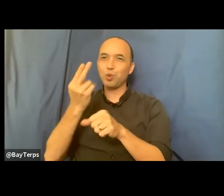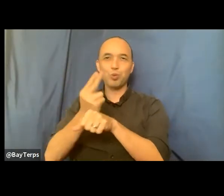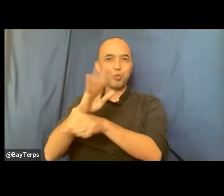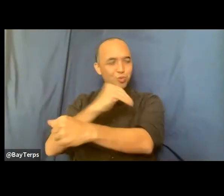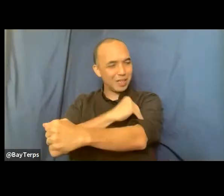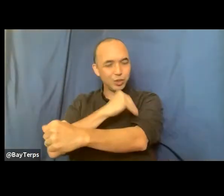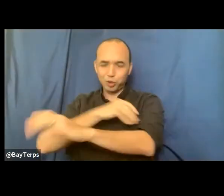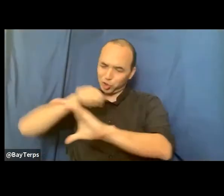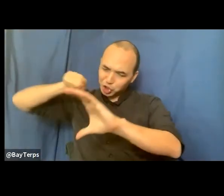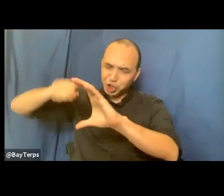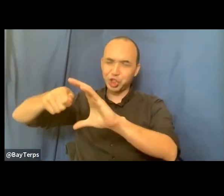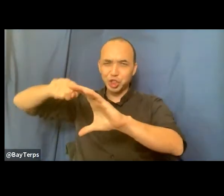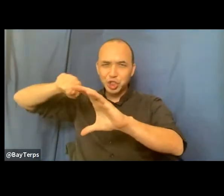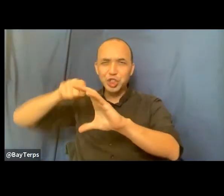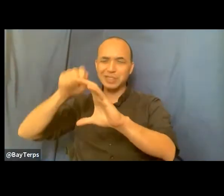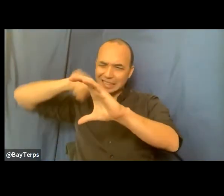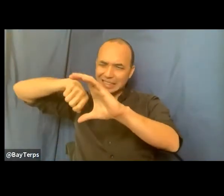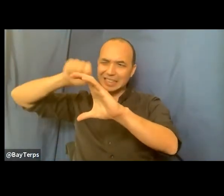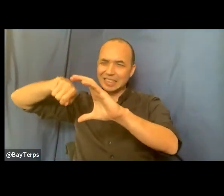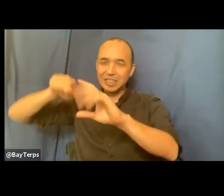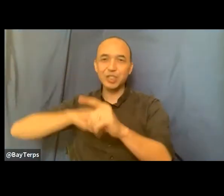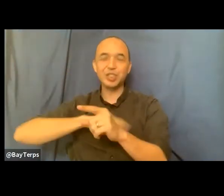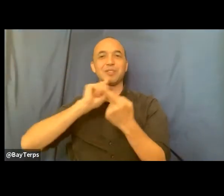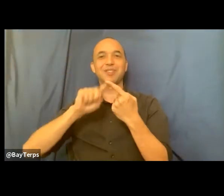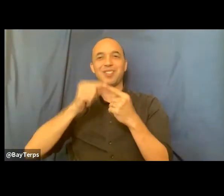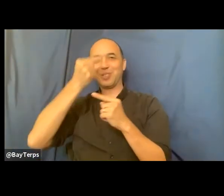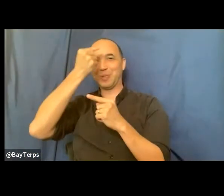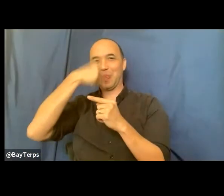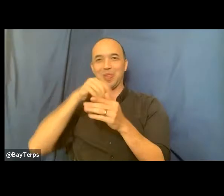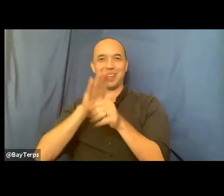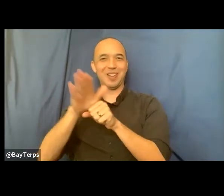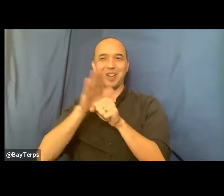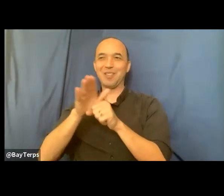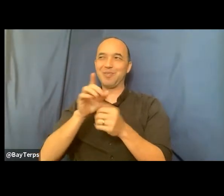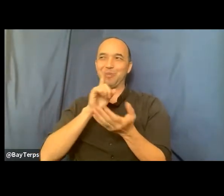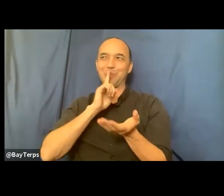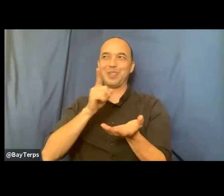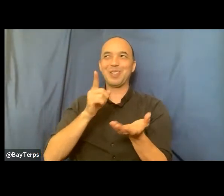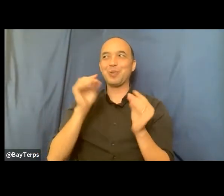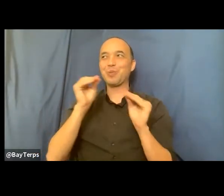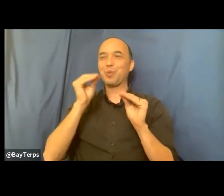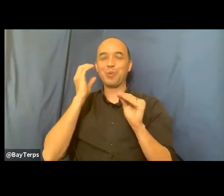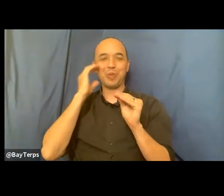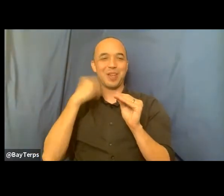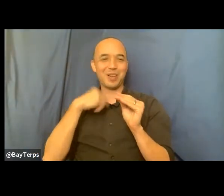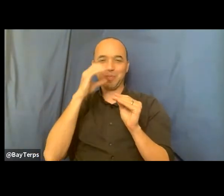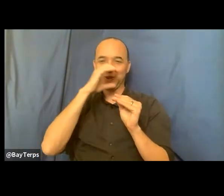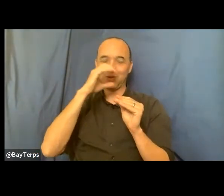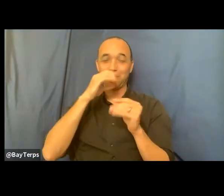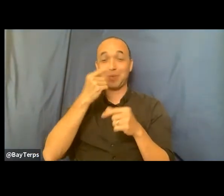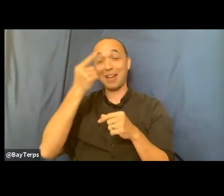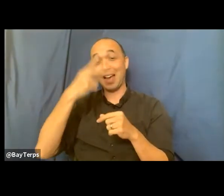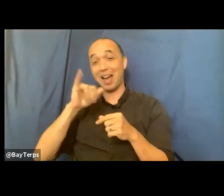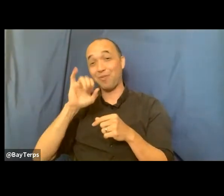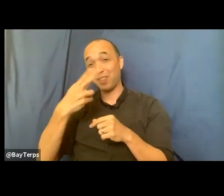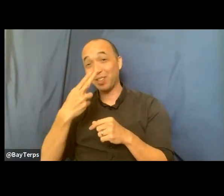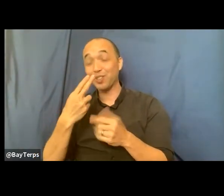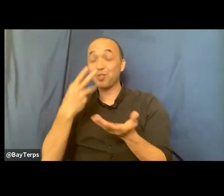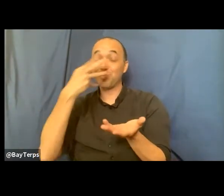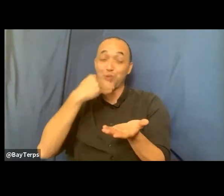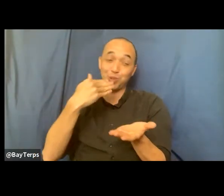it's thin enough. We don't really have an exact thickness. A half inch is pretty good.